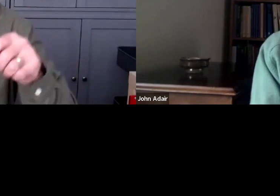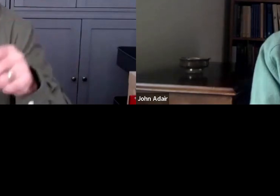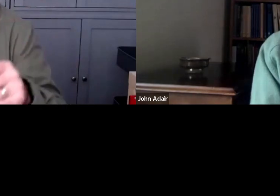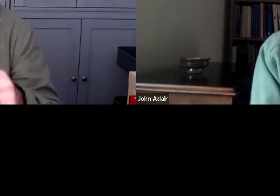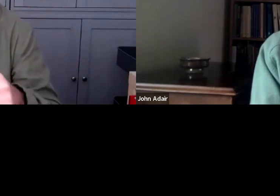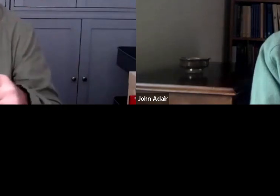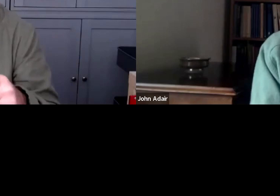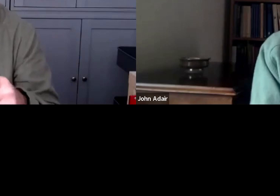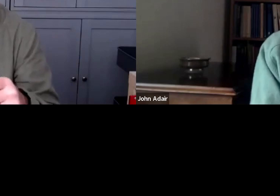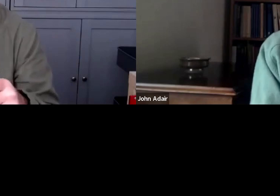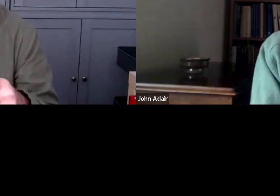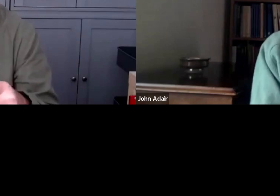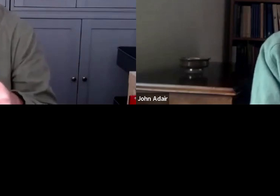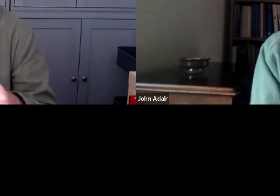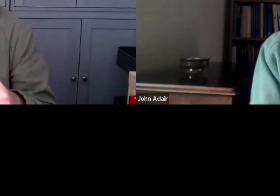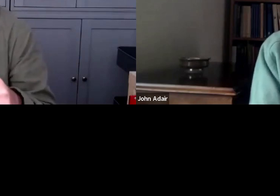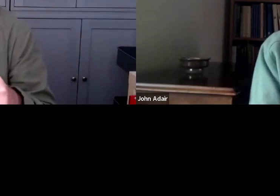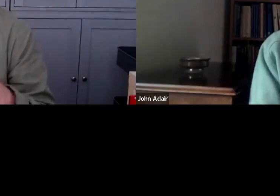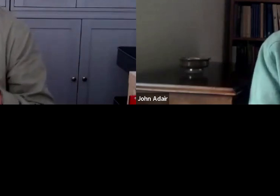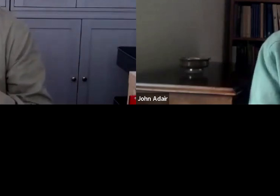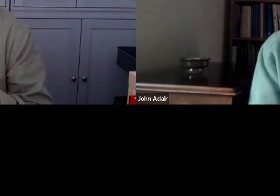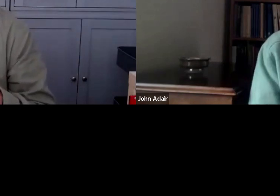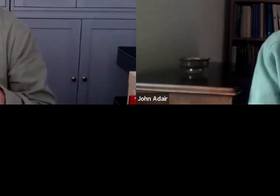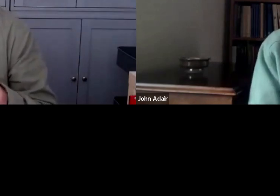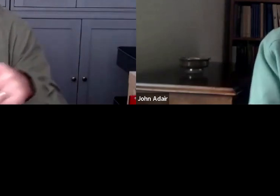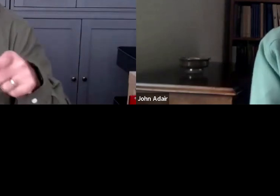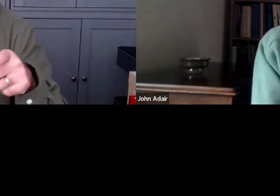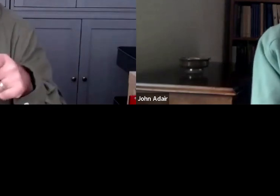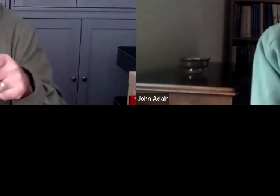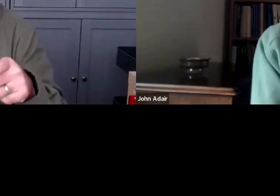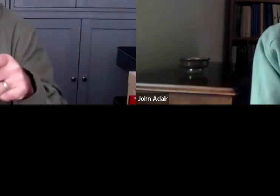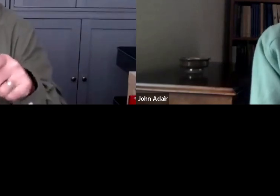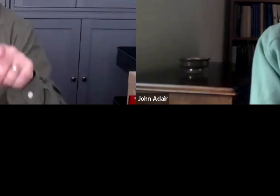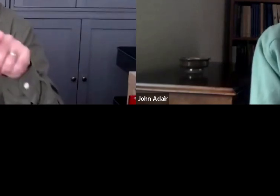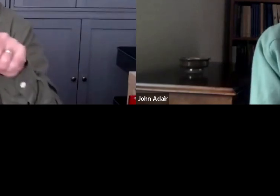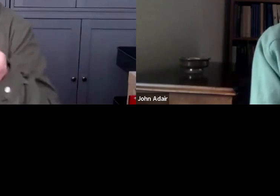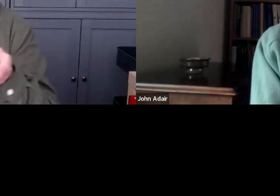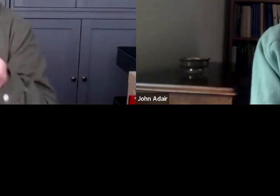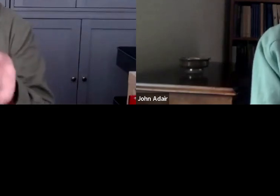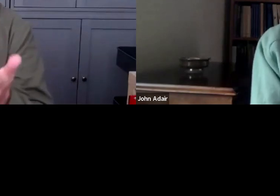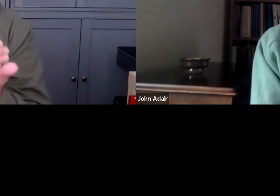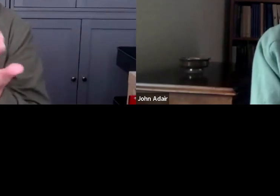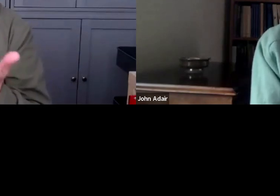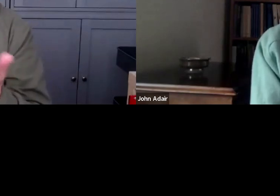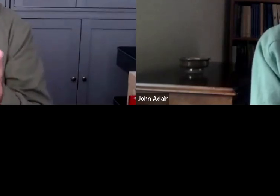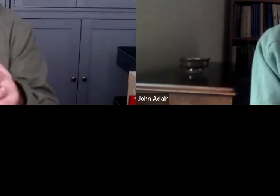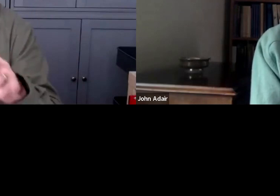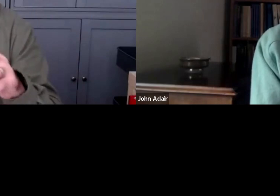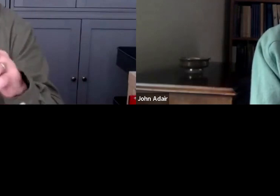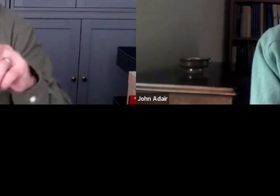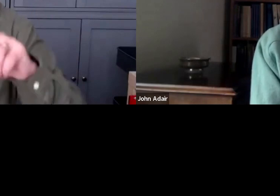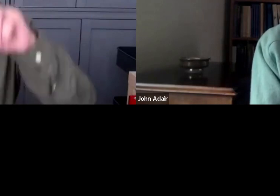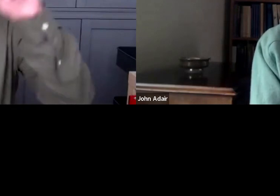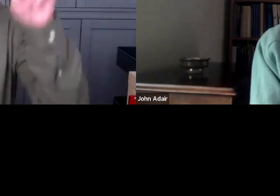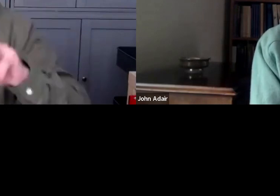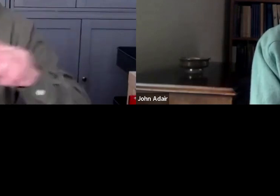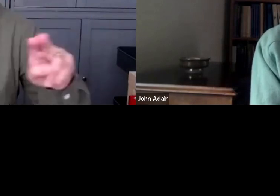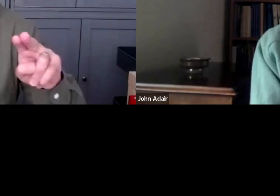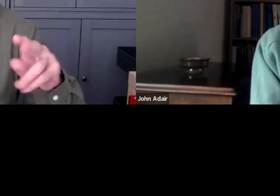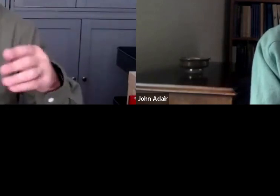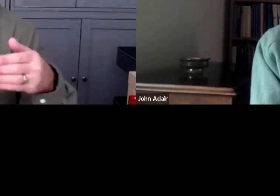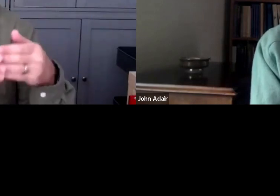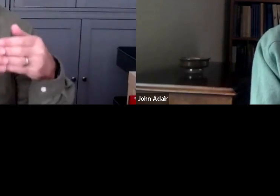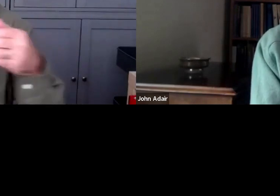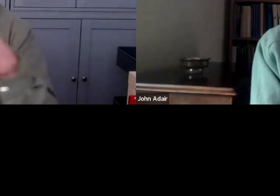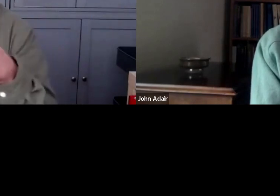This is our first event of 2023 and this week is also we're